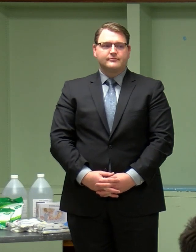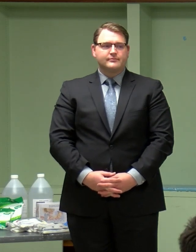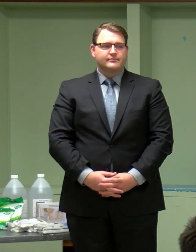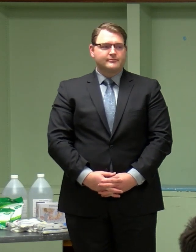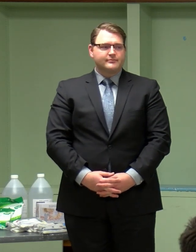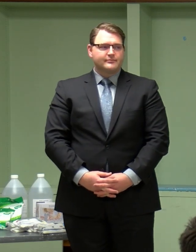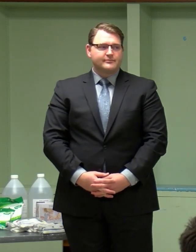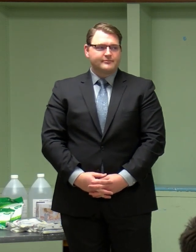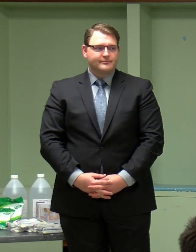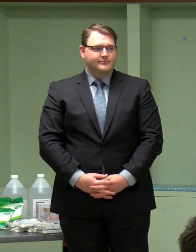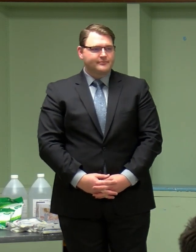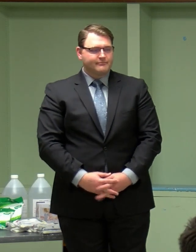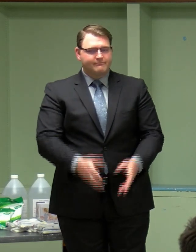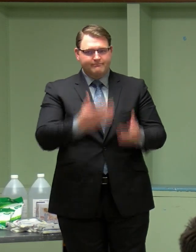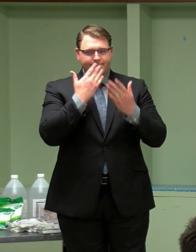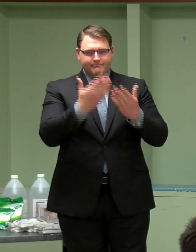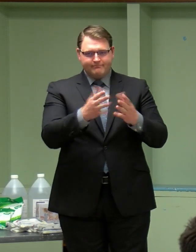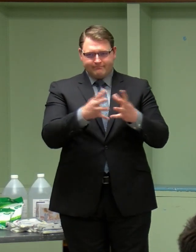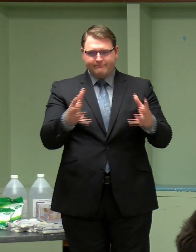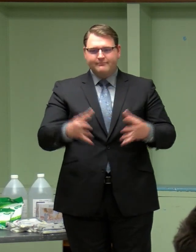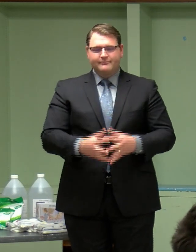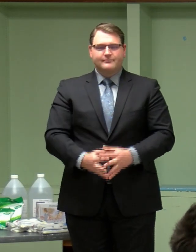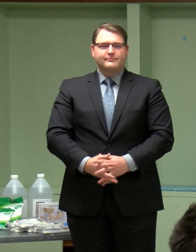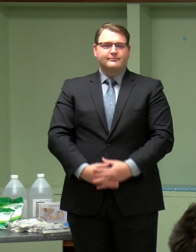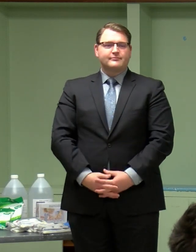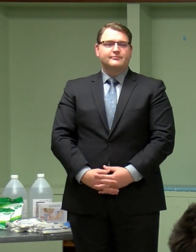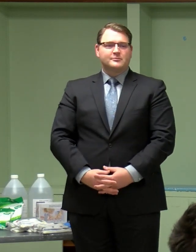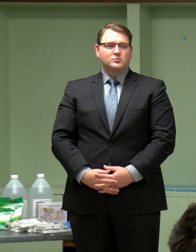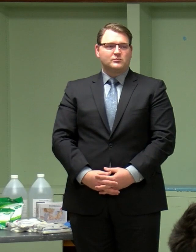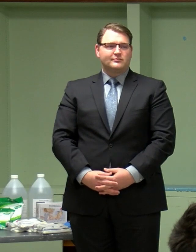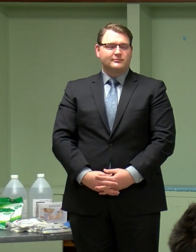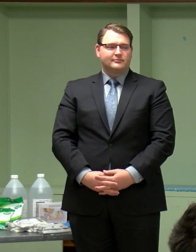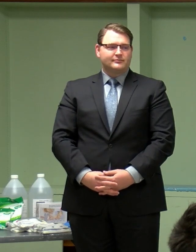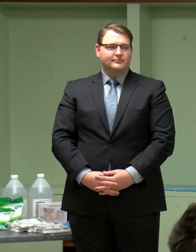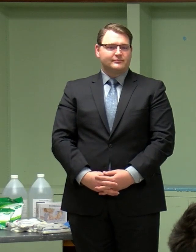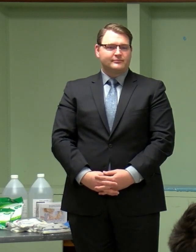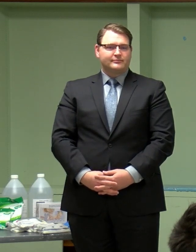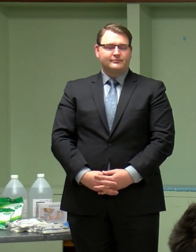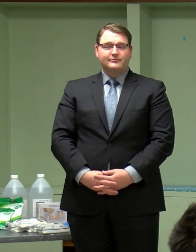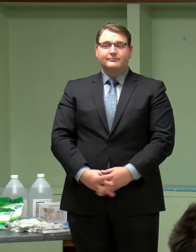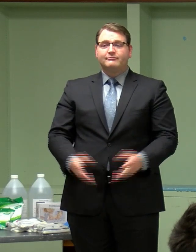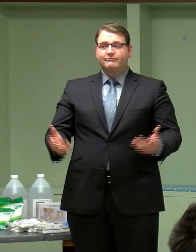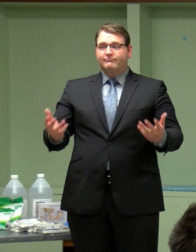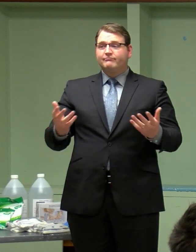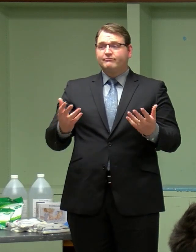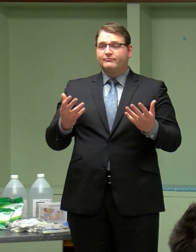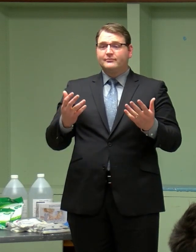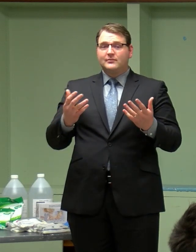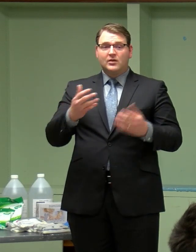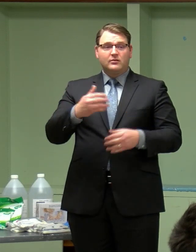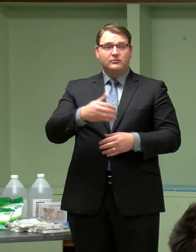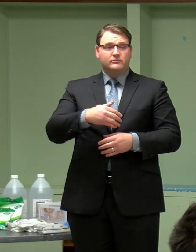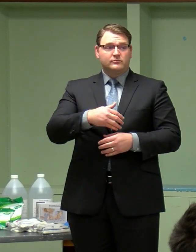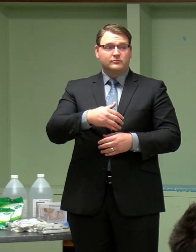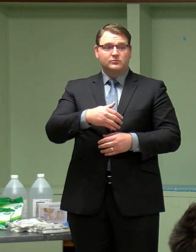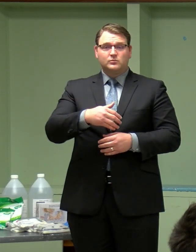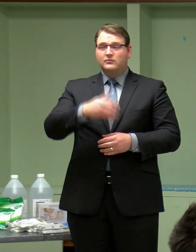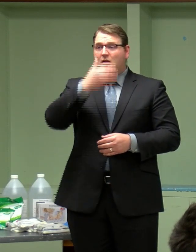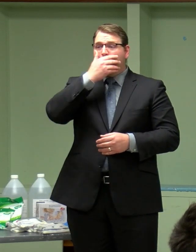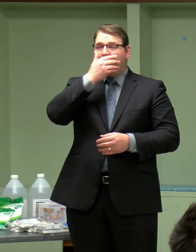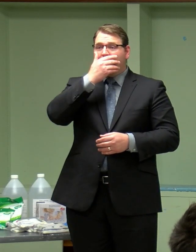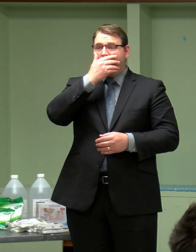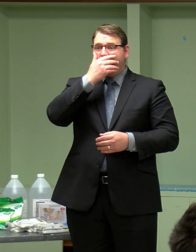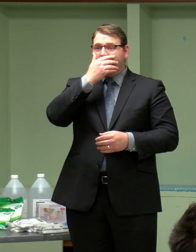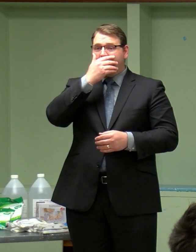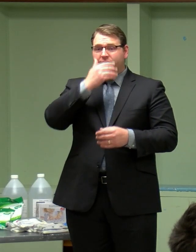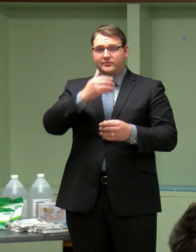much. Thank you very much. Thank you very much. And even though there's no penalty associated with wearing masks or